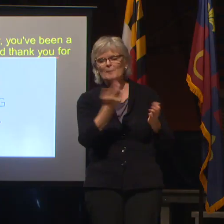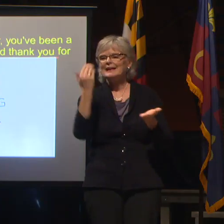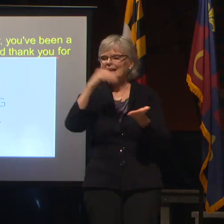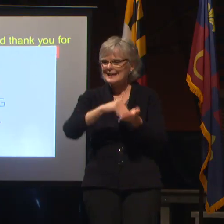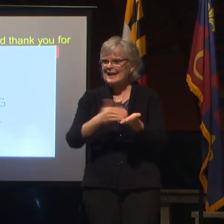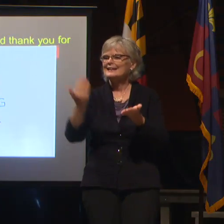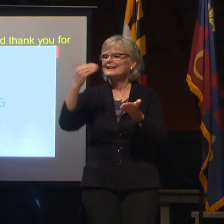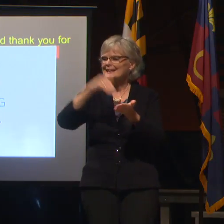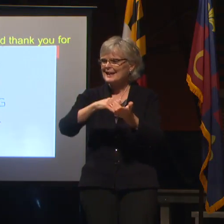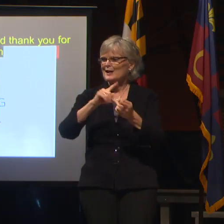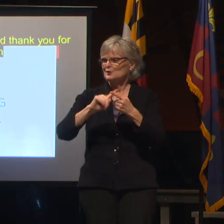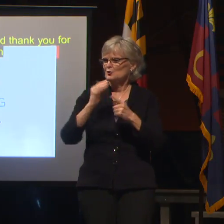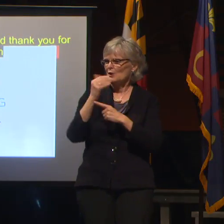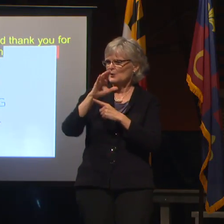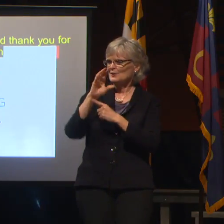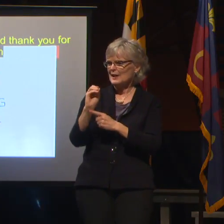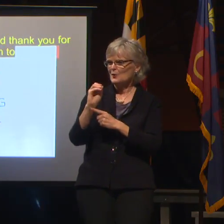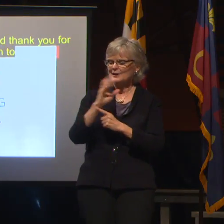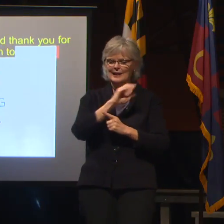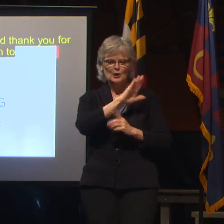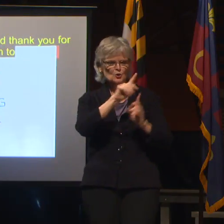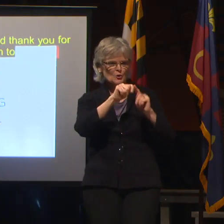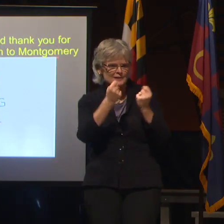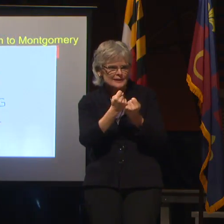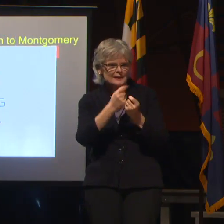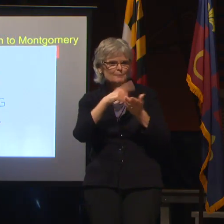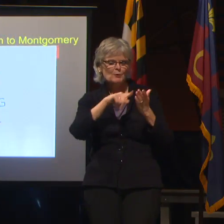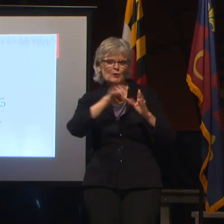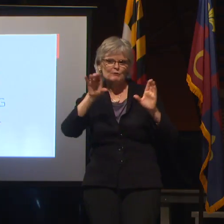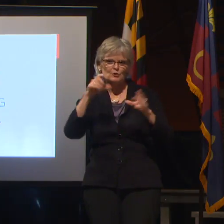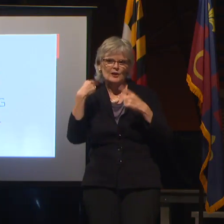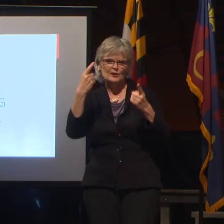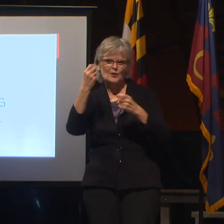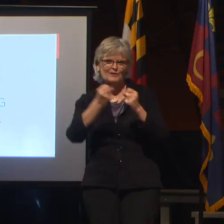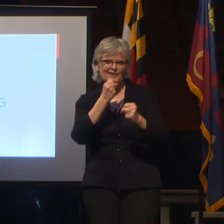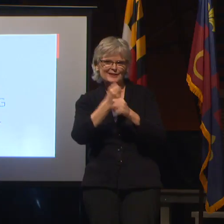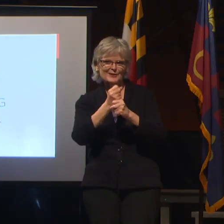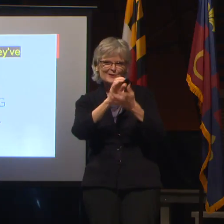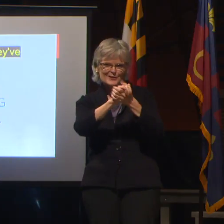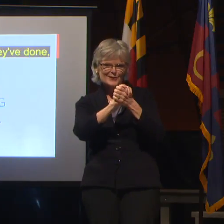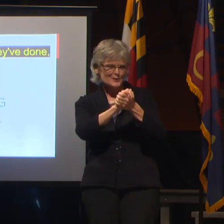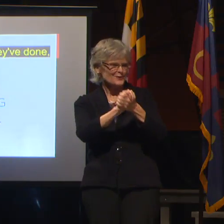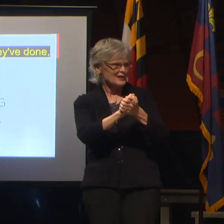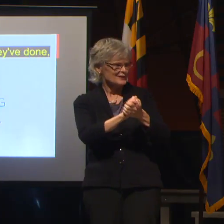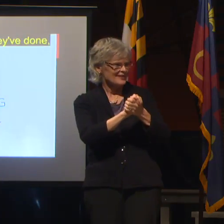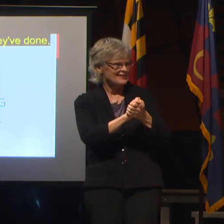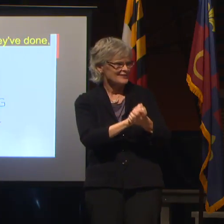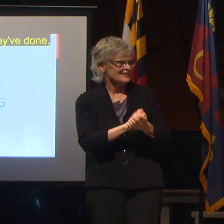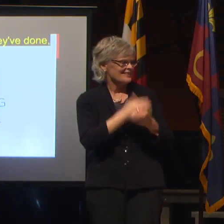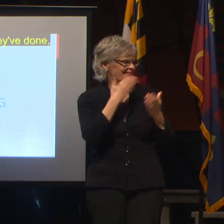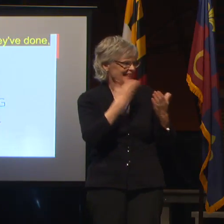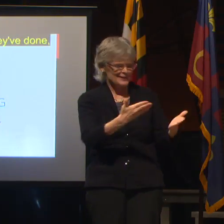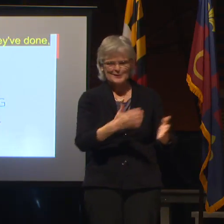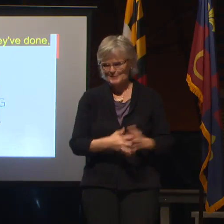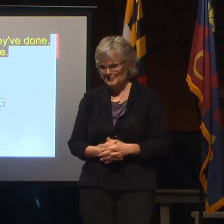Montgomery County and your entire team for what they've done over the years. Congratulations for being here today. We really appreciate it. Thank